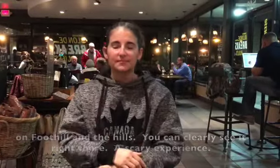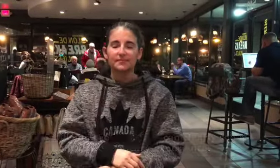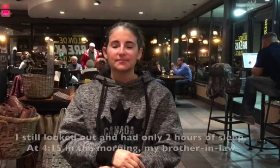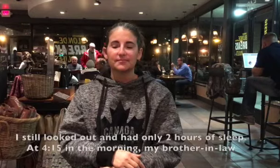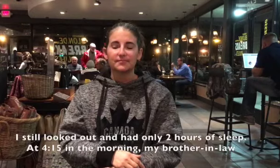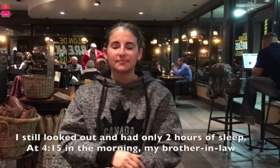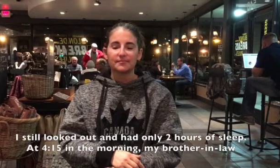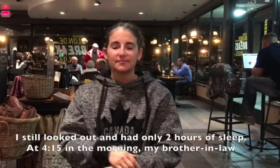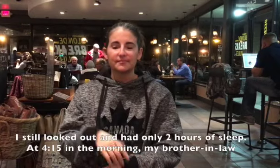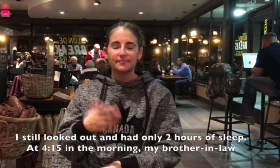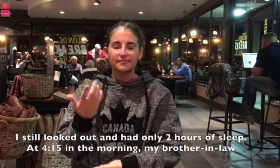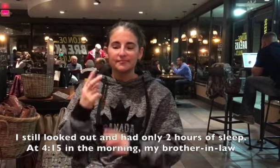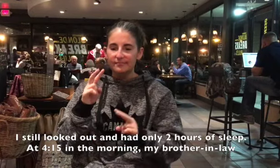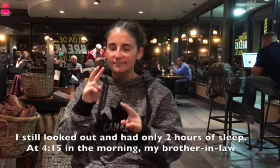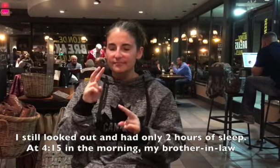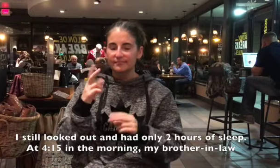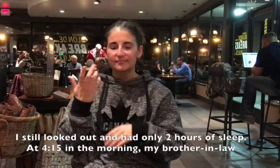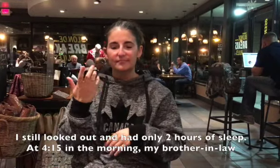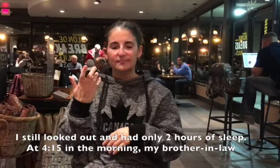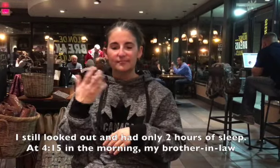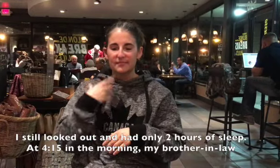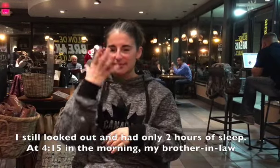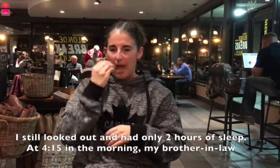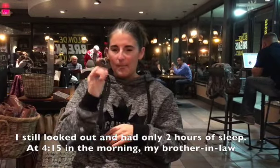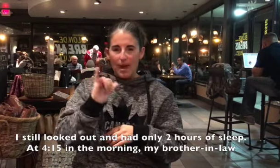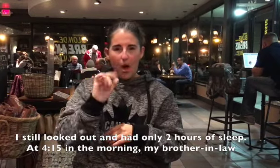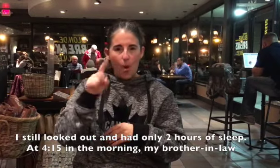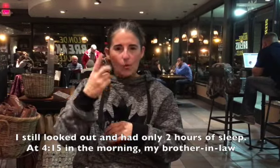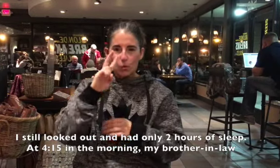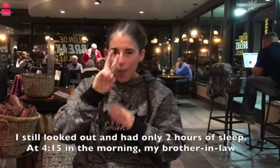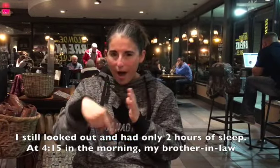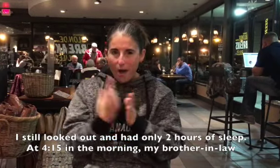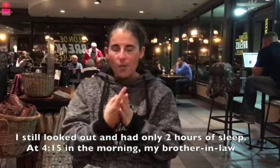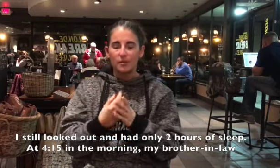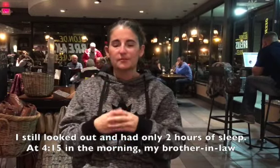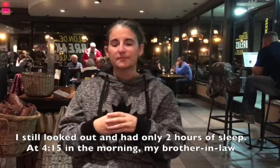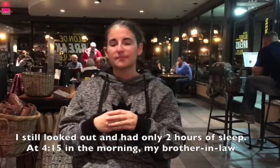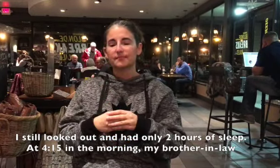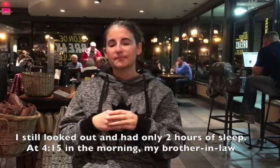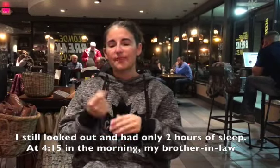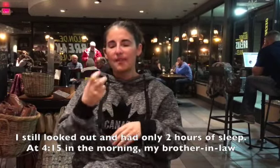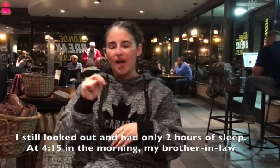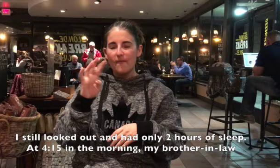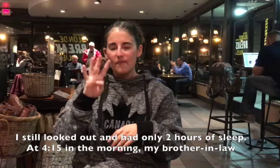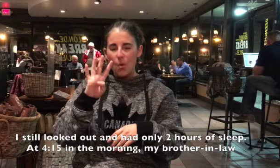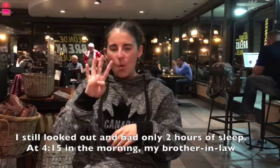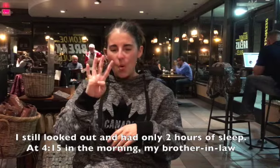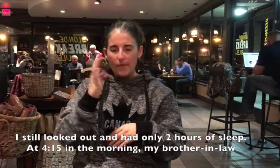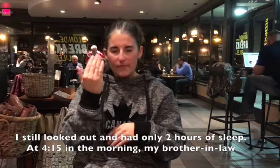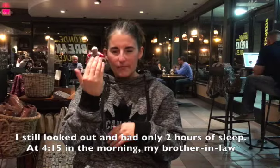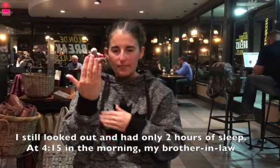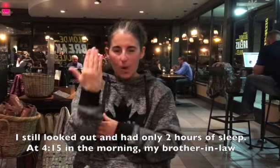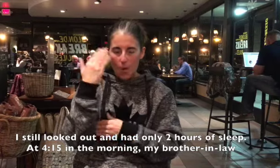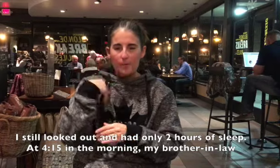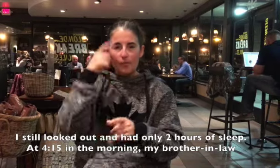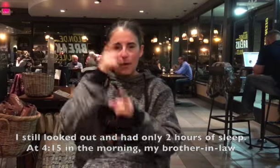experience. I still looked out and only had 2 hours of sleep. At 4:15 in the morning, my